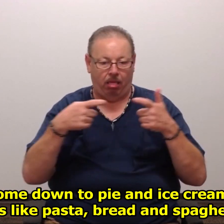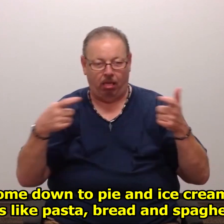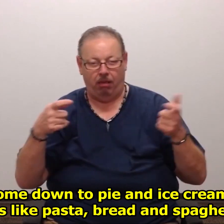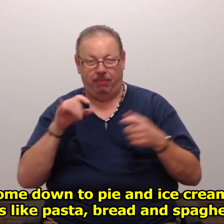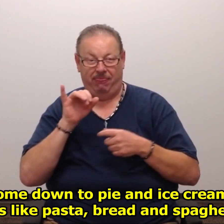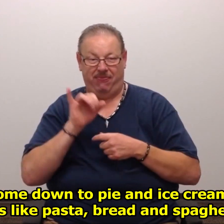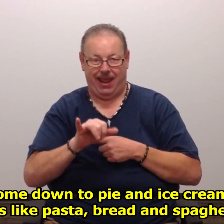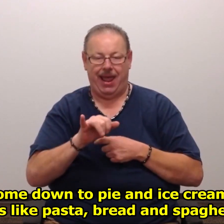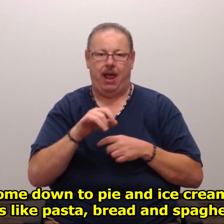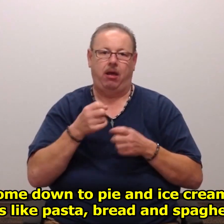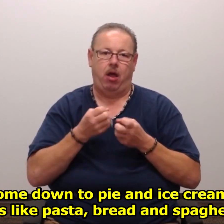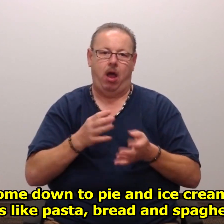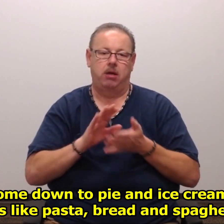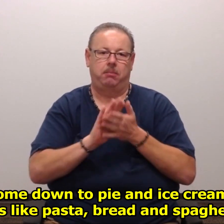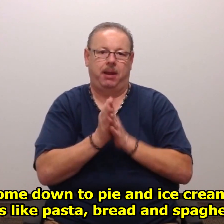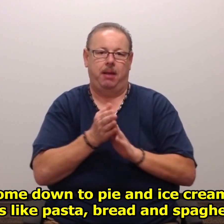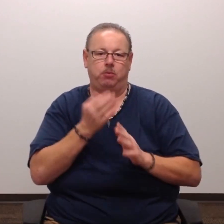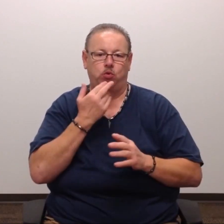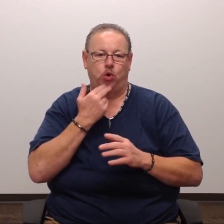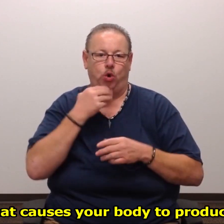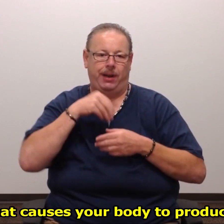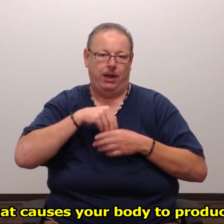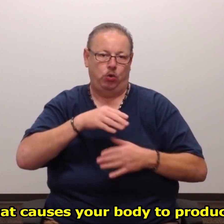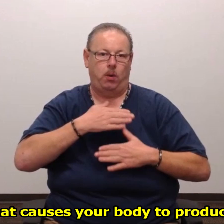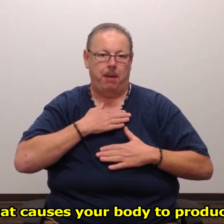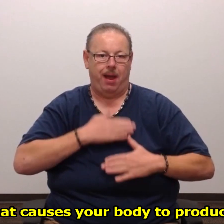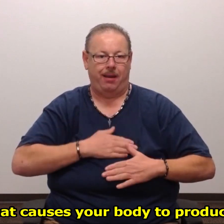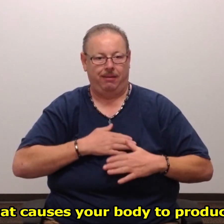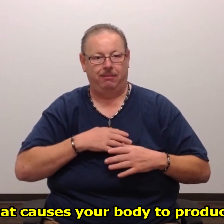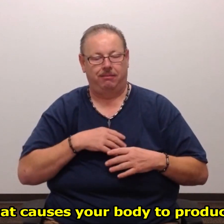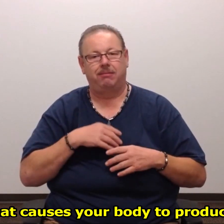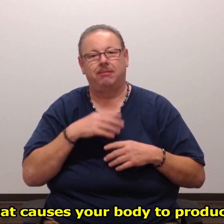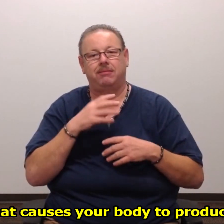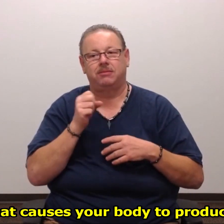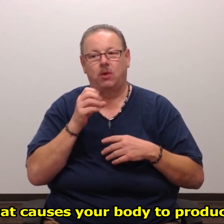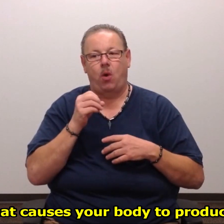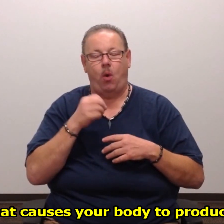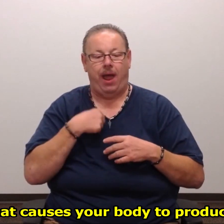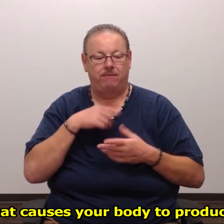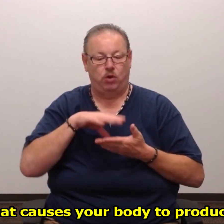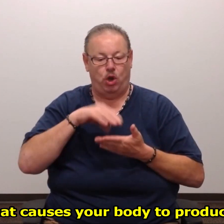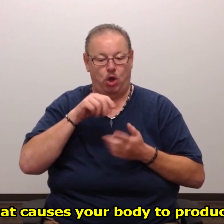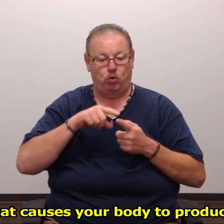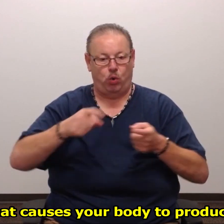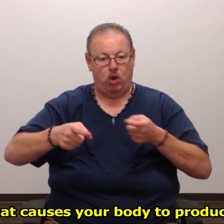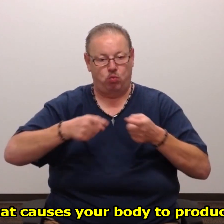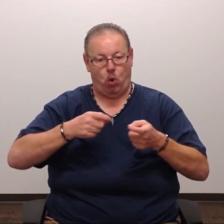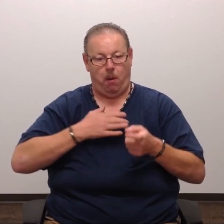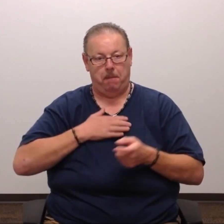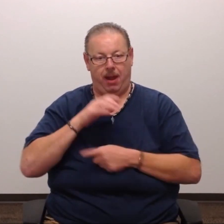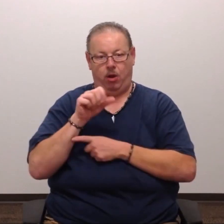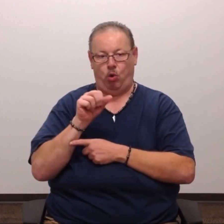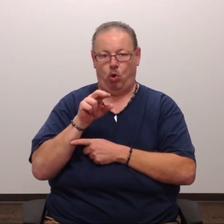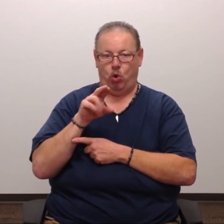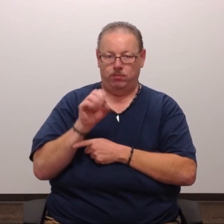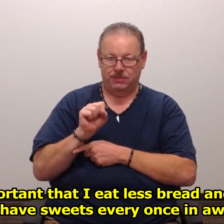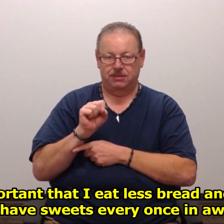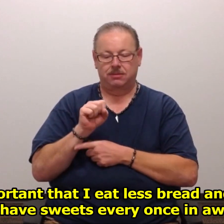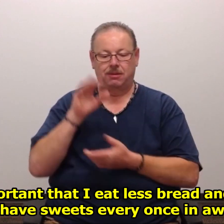pasta, bread, and spaghetti. That's what causes your body to produce sugar. So it's